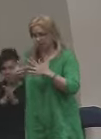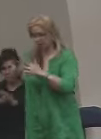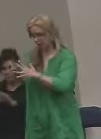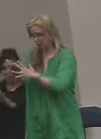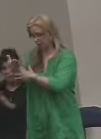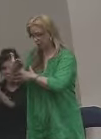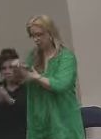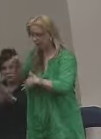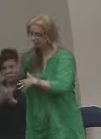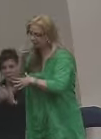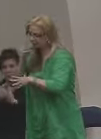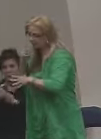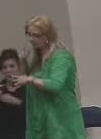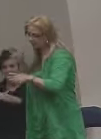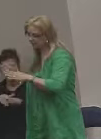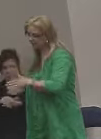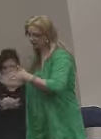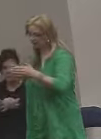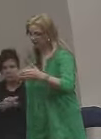else.